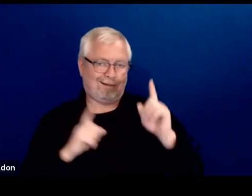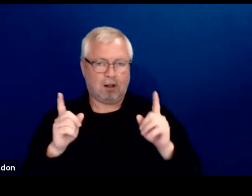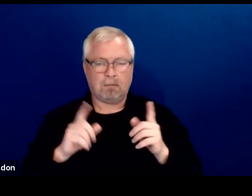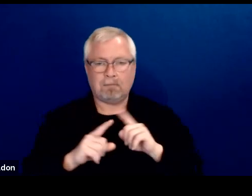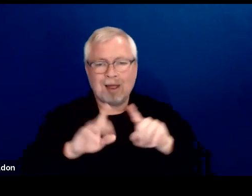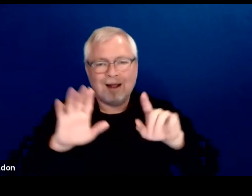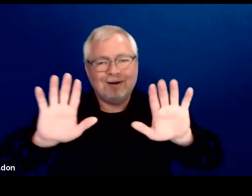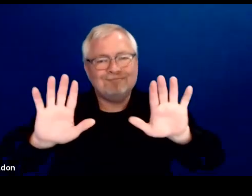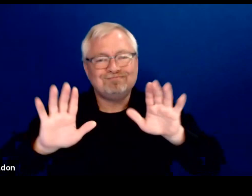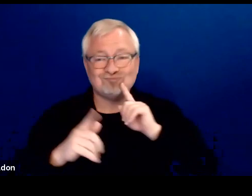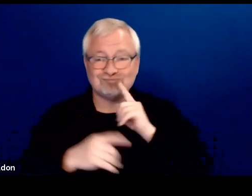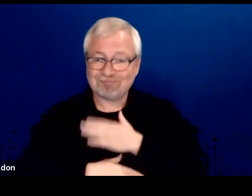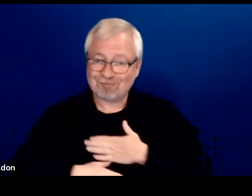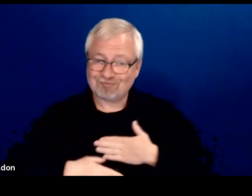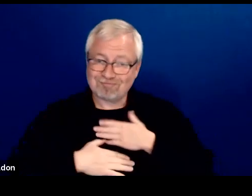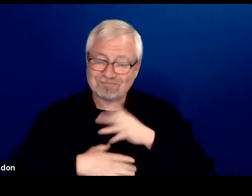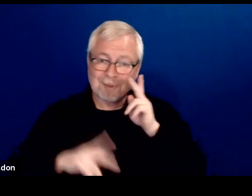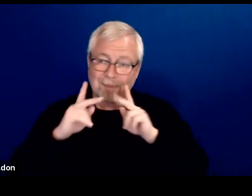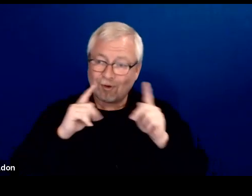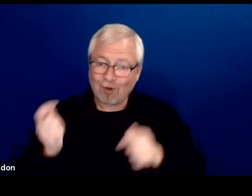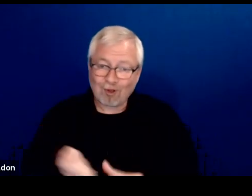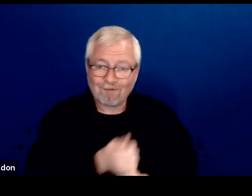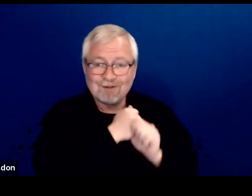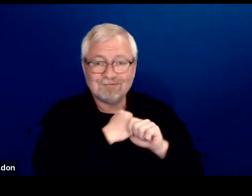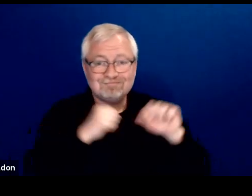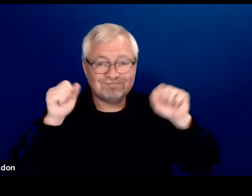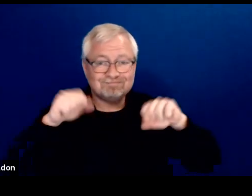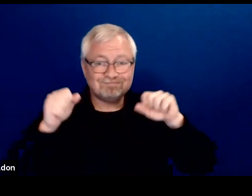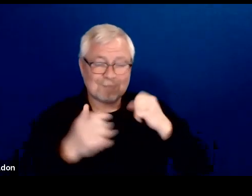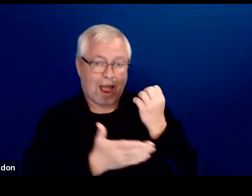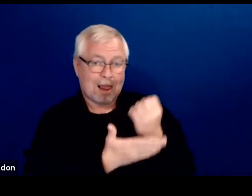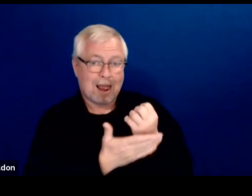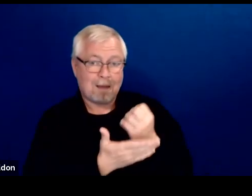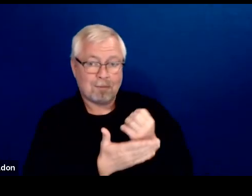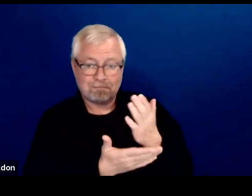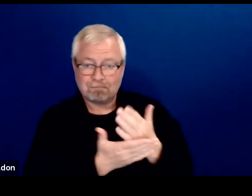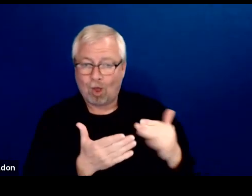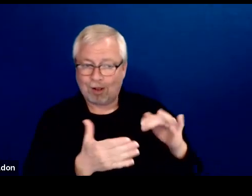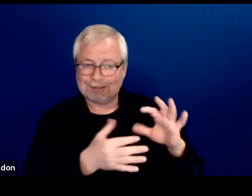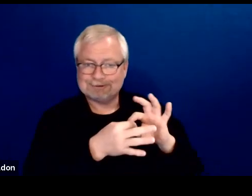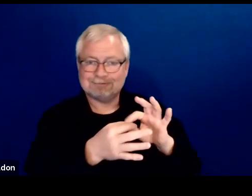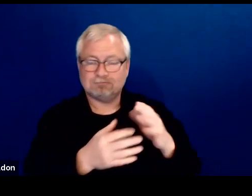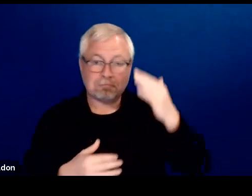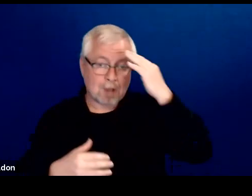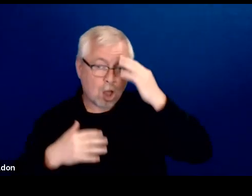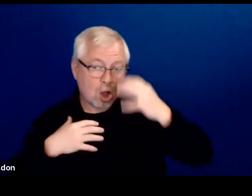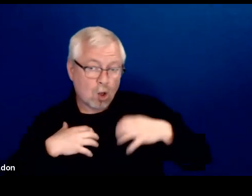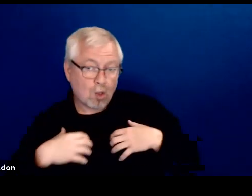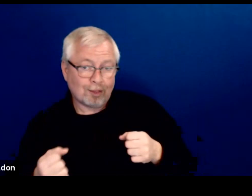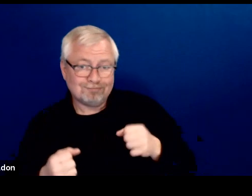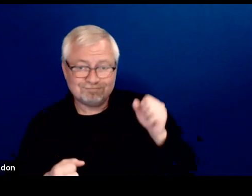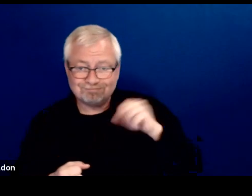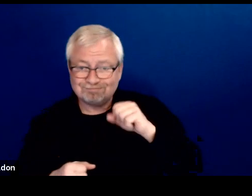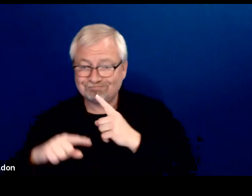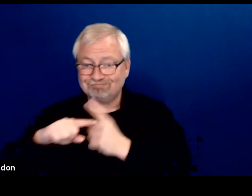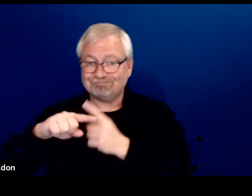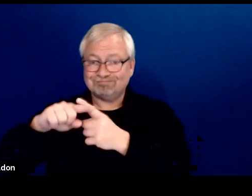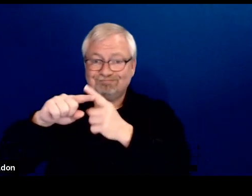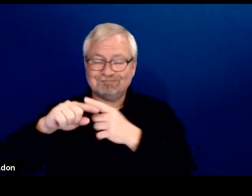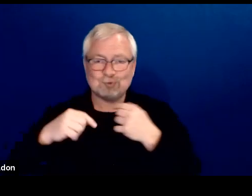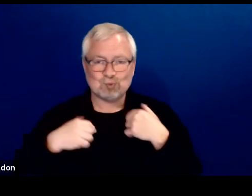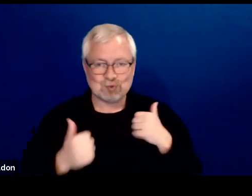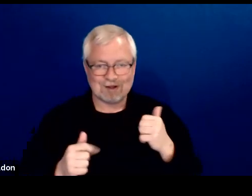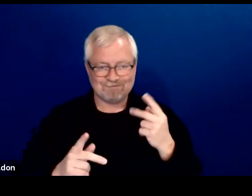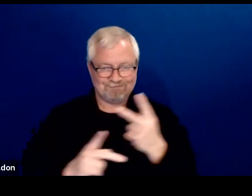an economic activity associated with it, and there's also a mental health associated. We're trying to look across the whole spectrum. So it's not going to